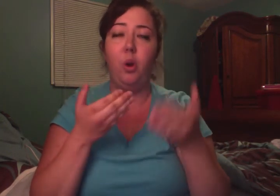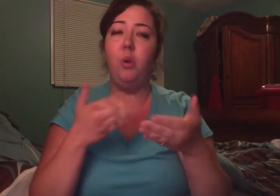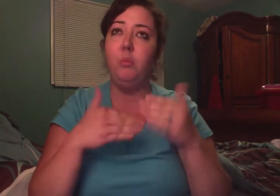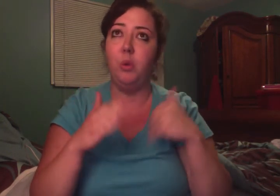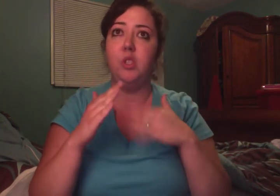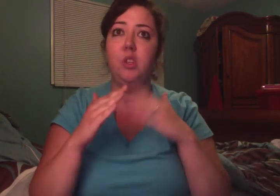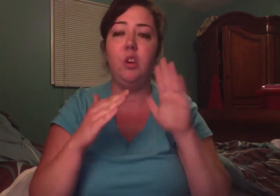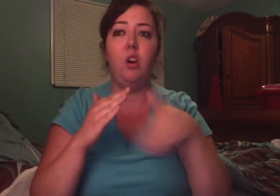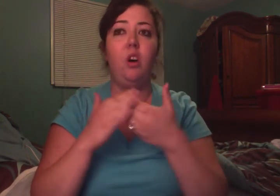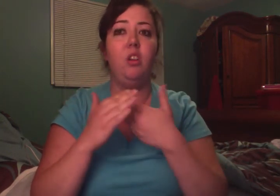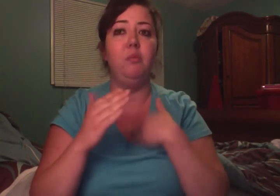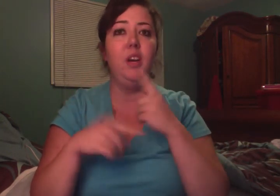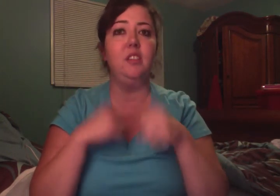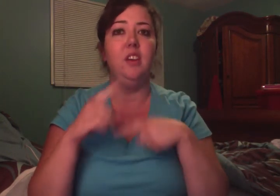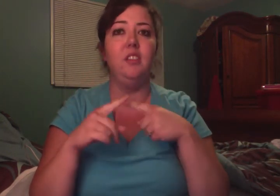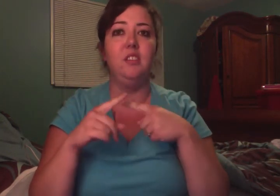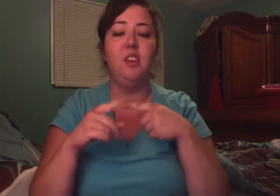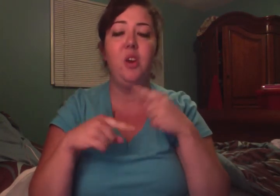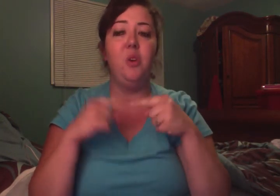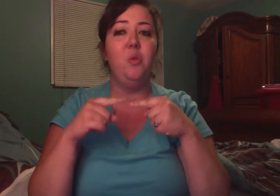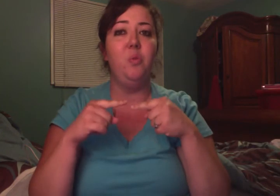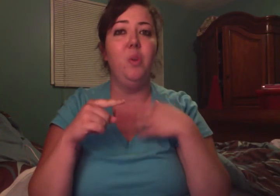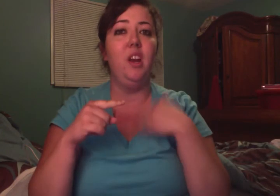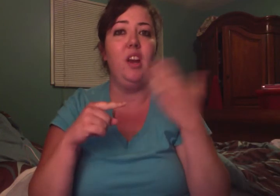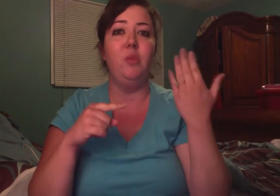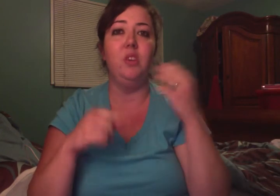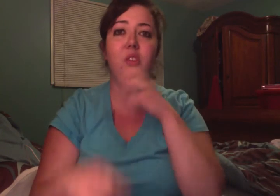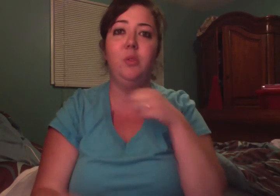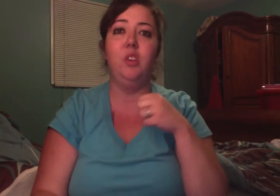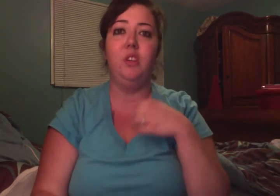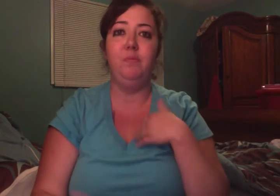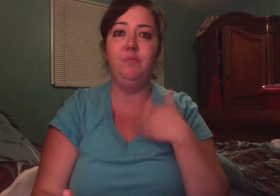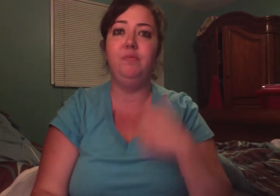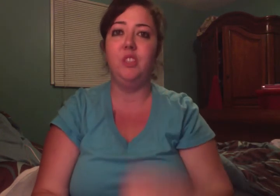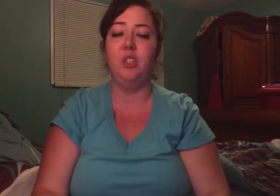almost all of my signs when I was older. So,